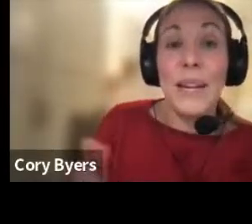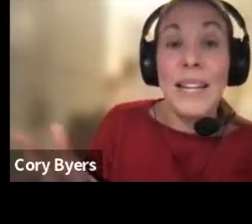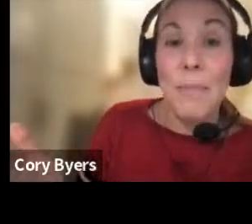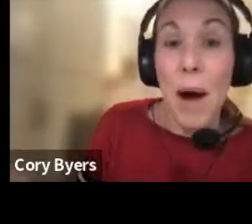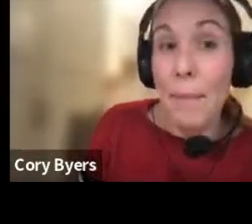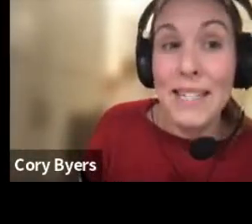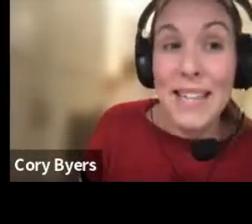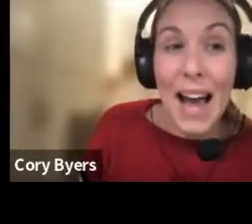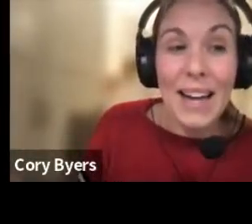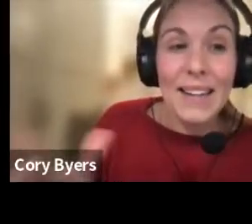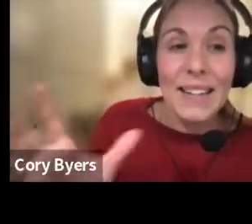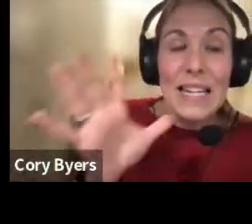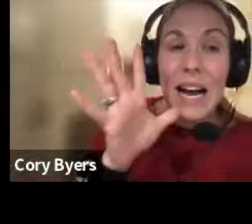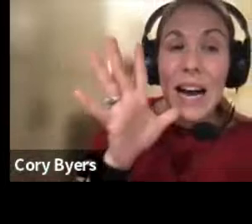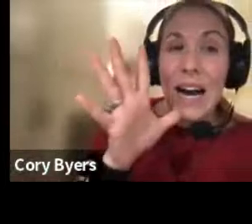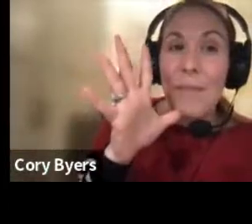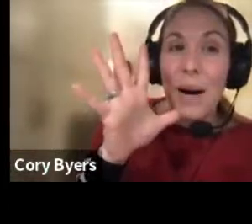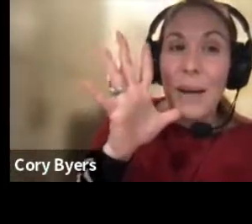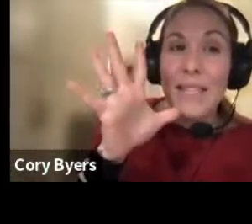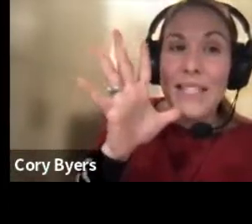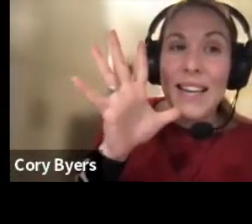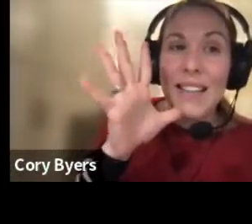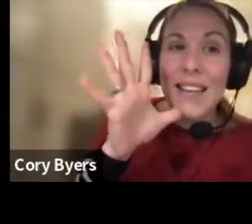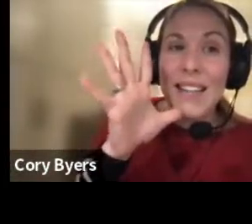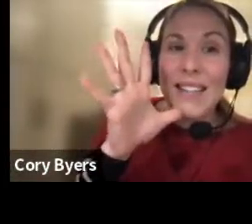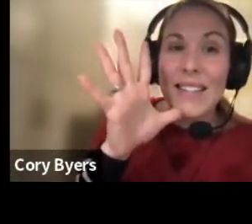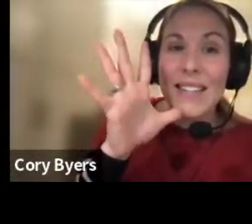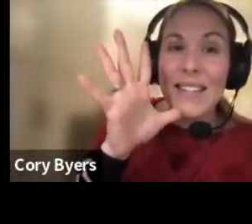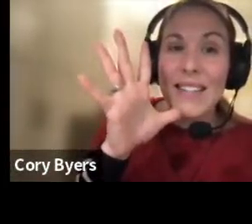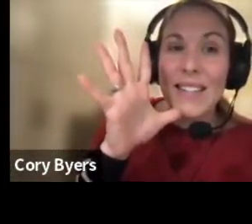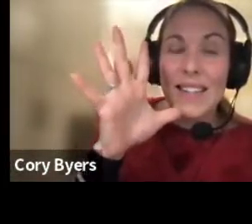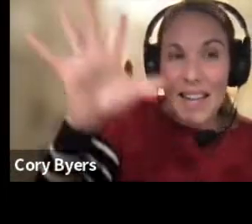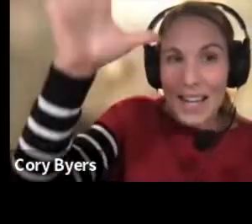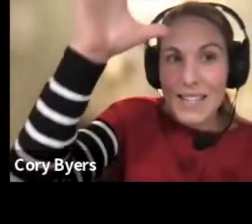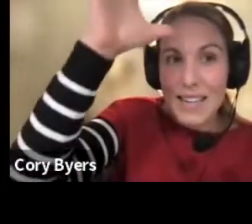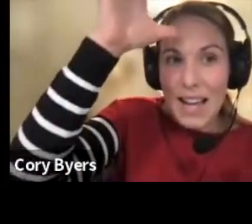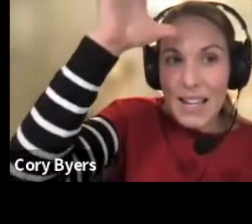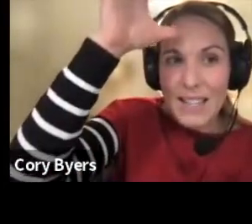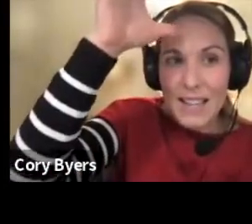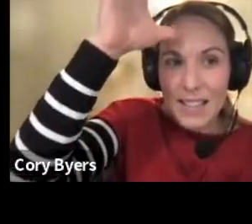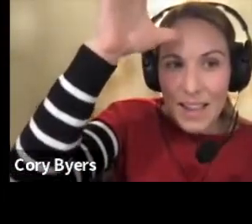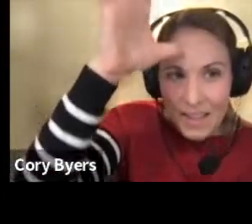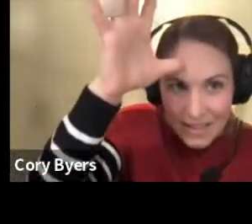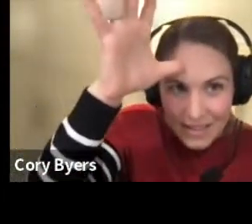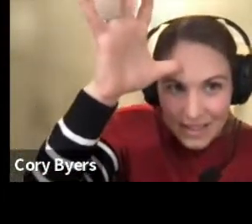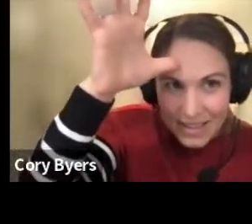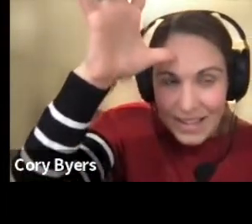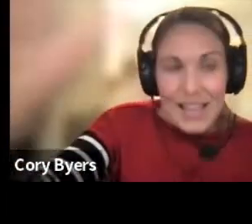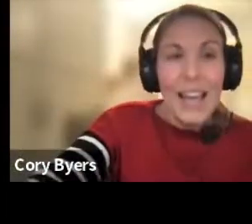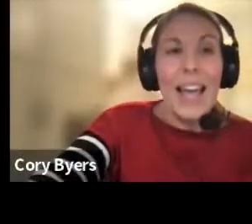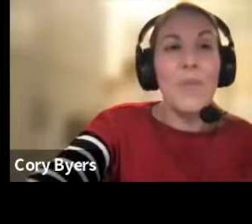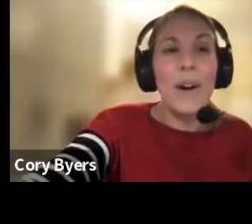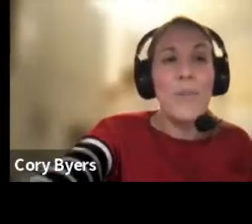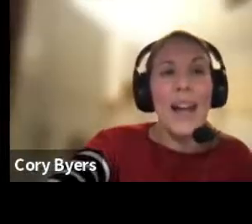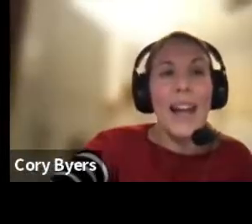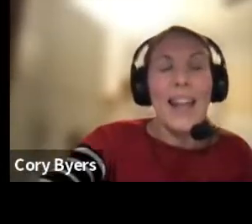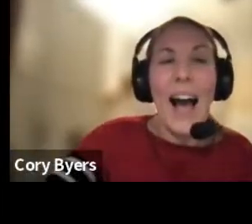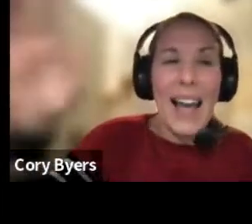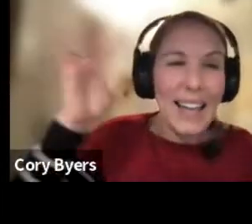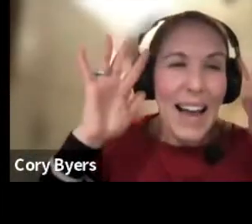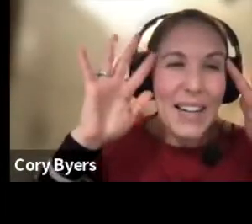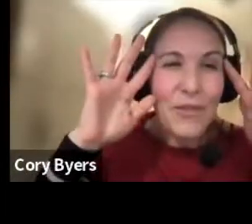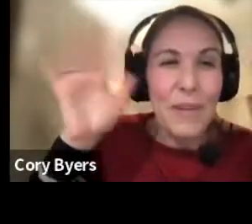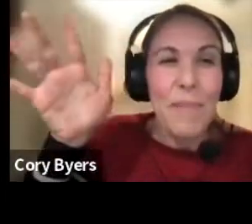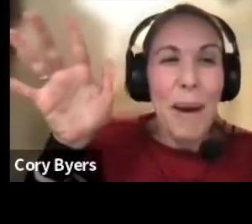first one is mom and dad. Mom is like this and dad is like this. And one way